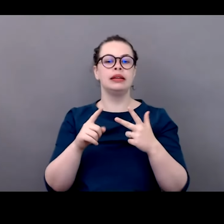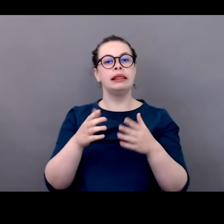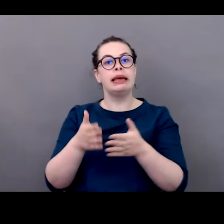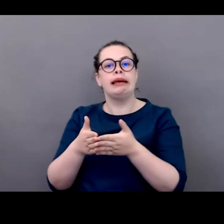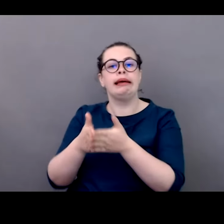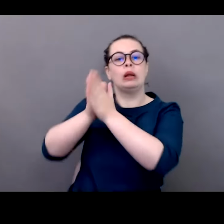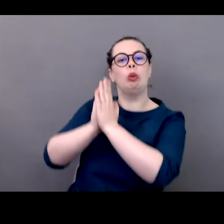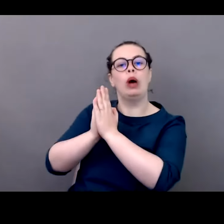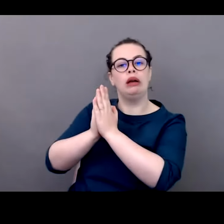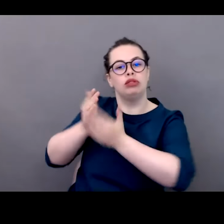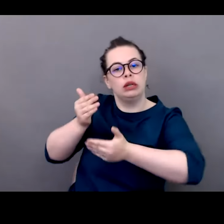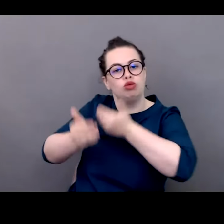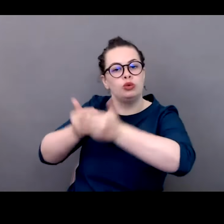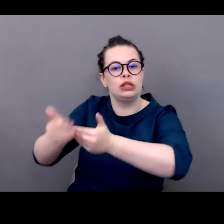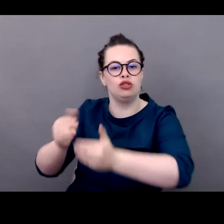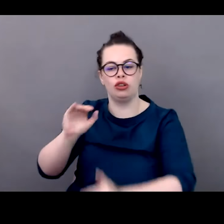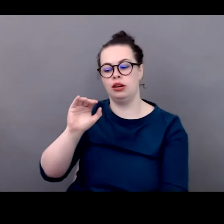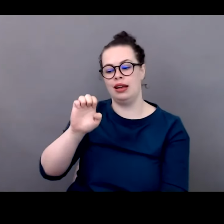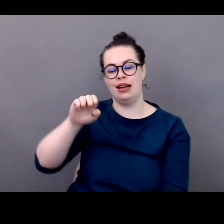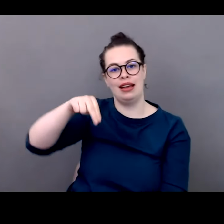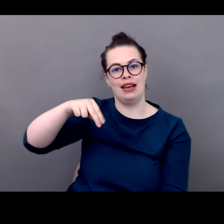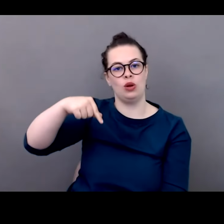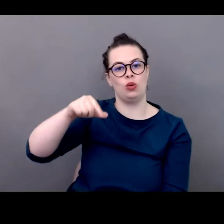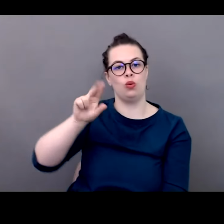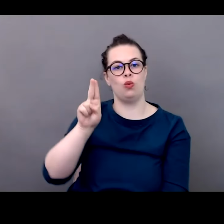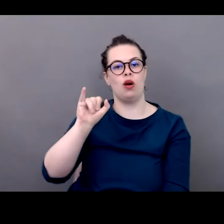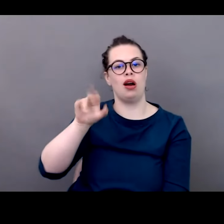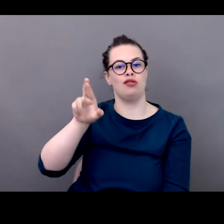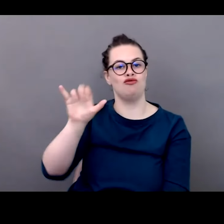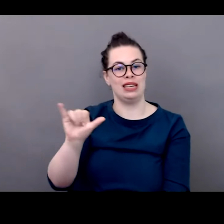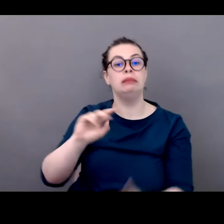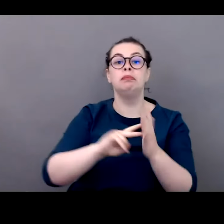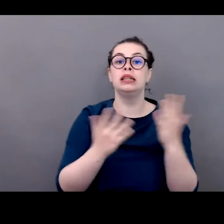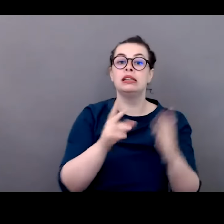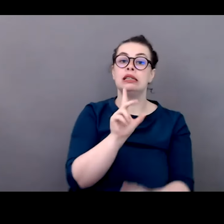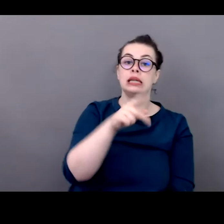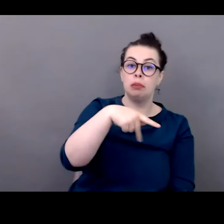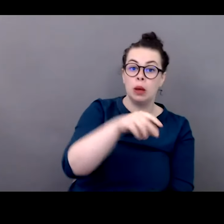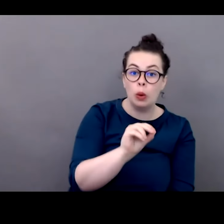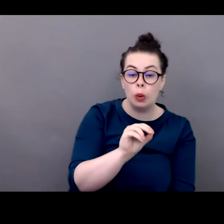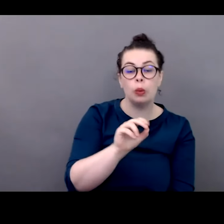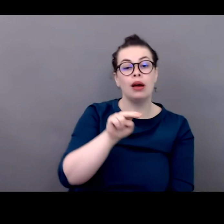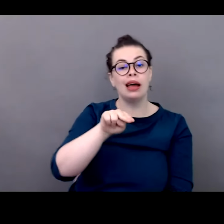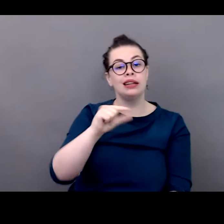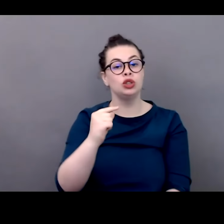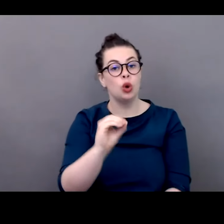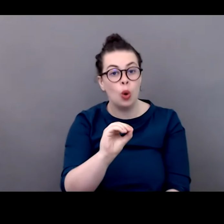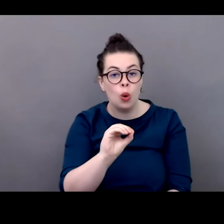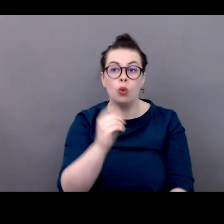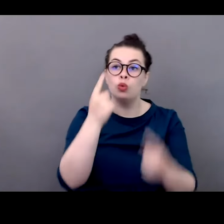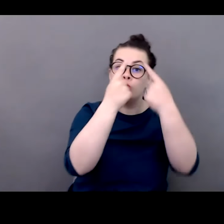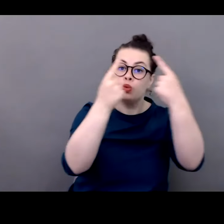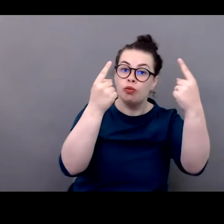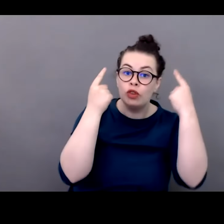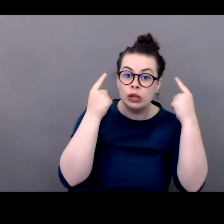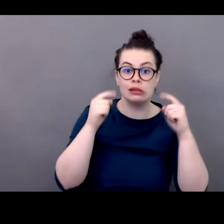procedure, where also DPOs or NGOs and academia and universities play a